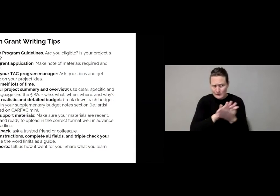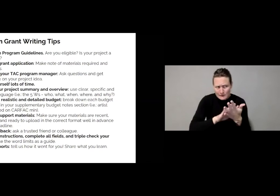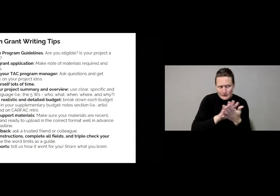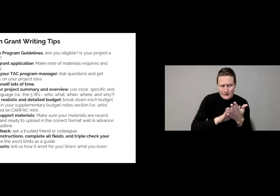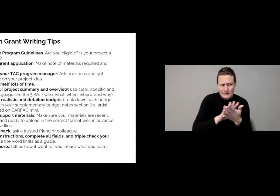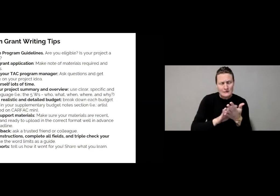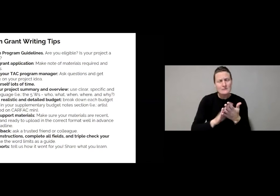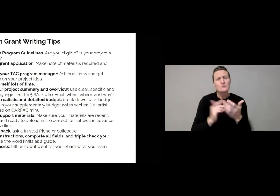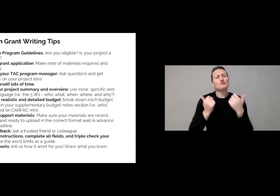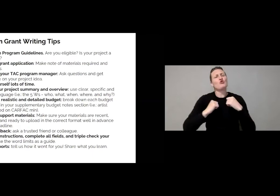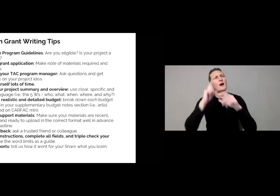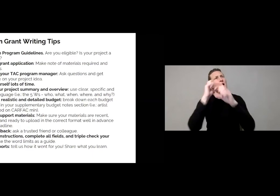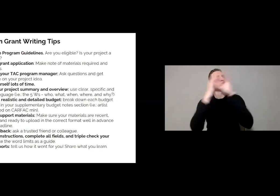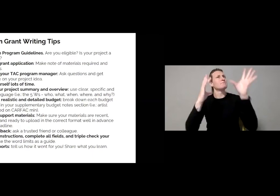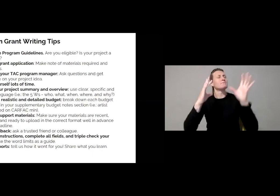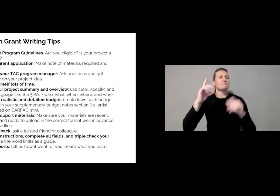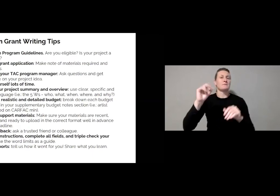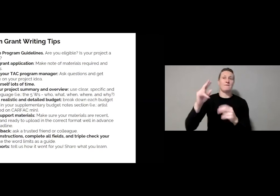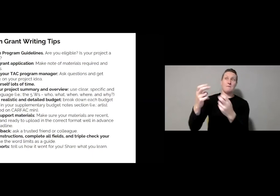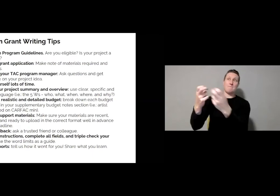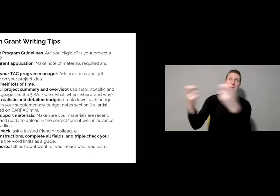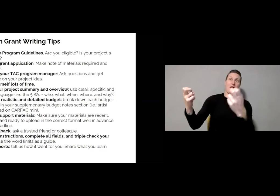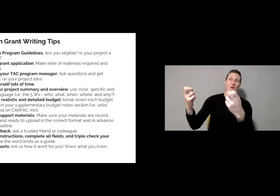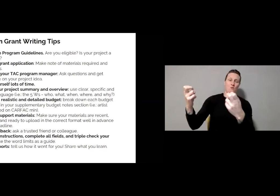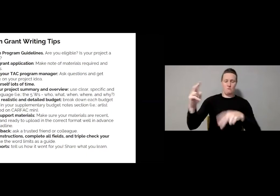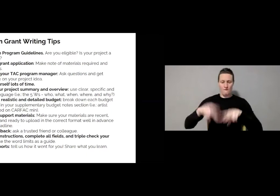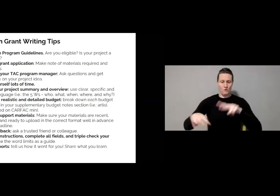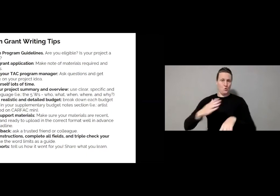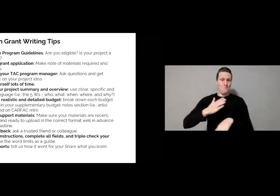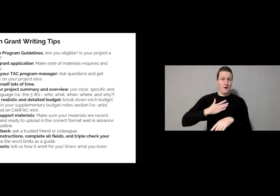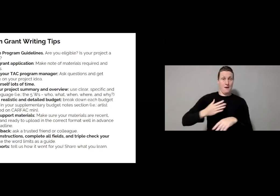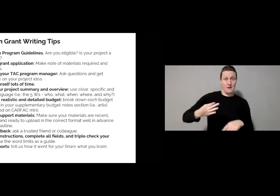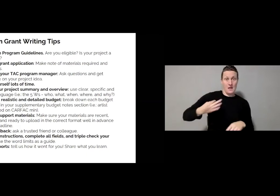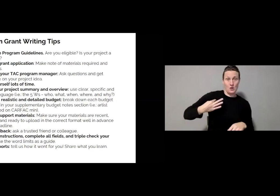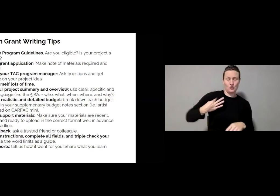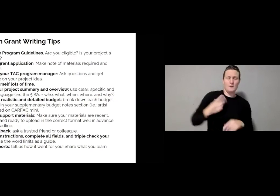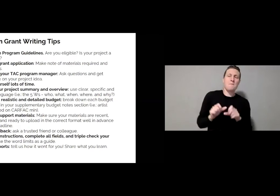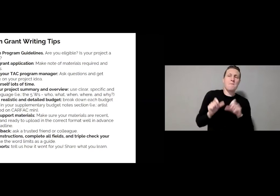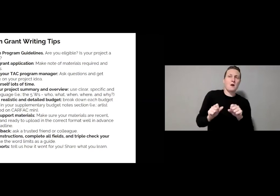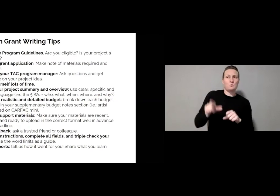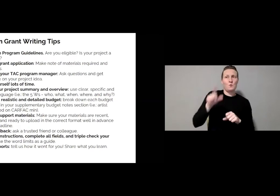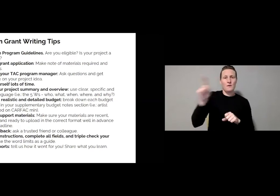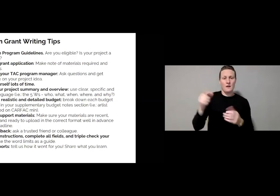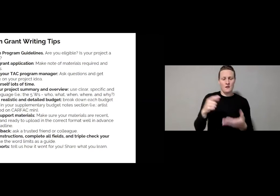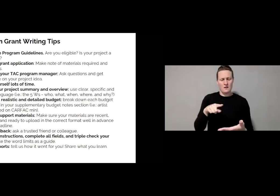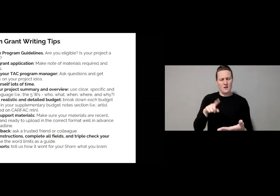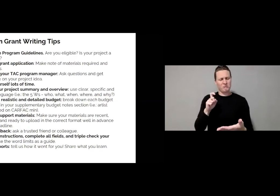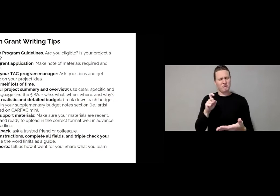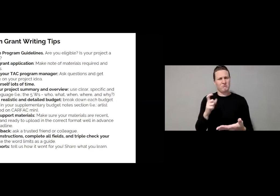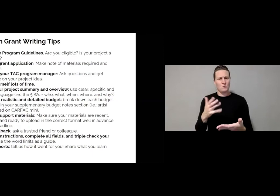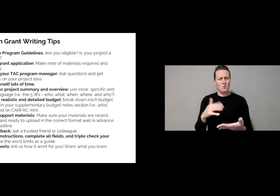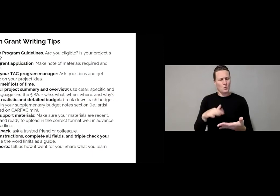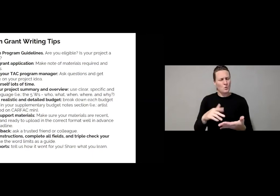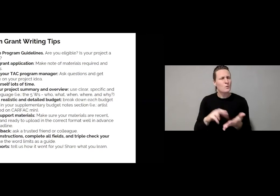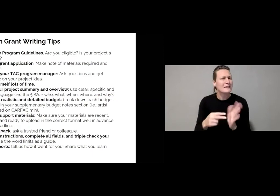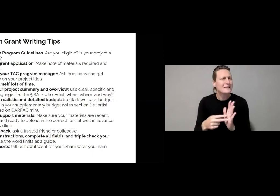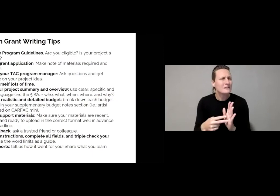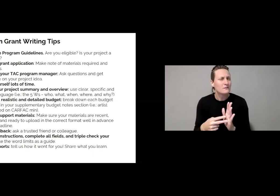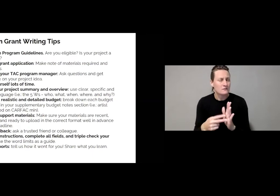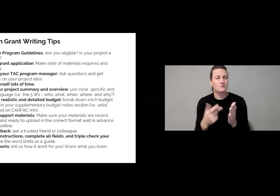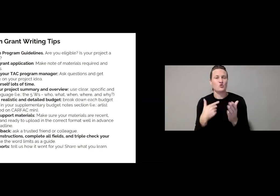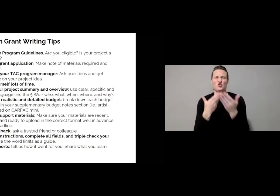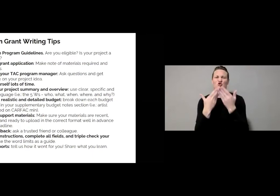what the grant review panel might not understand or might want to sort of ask more questions about. It's really helpful to